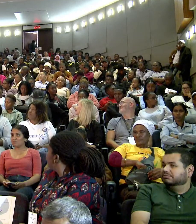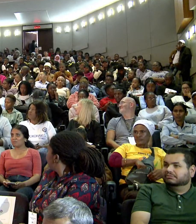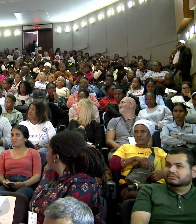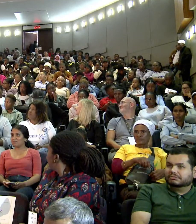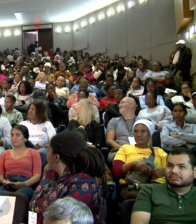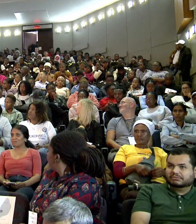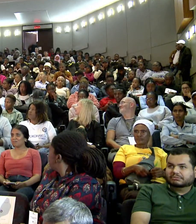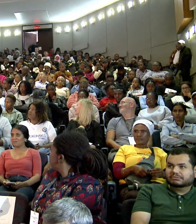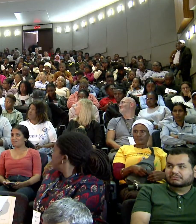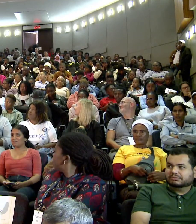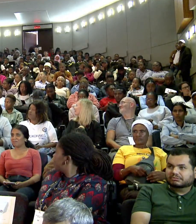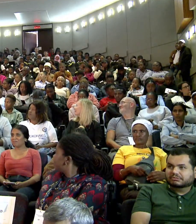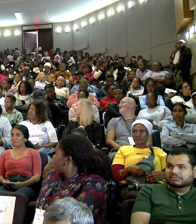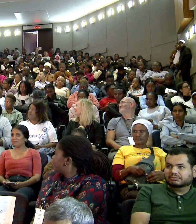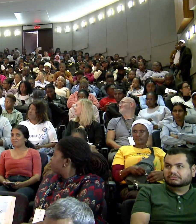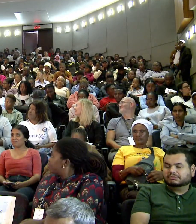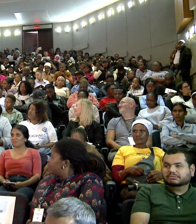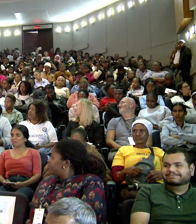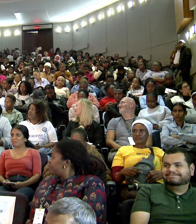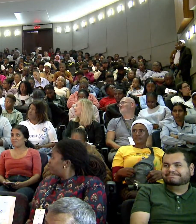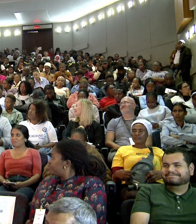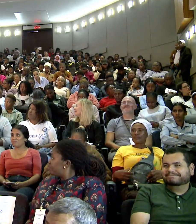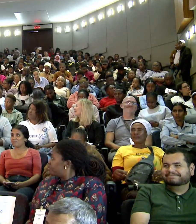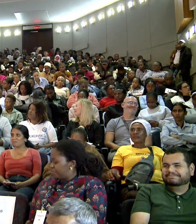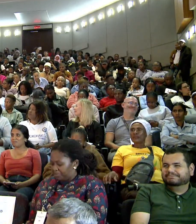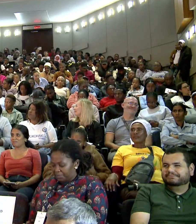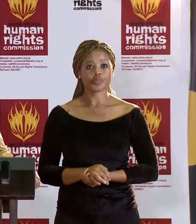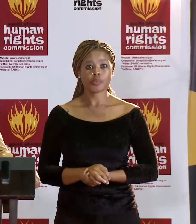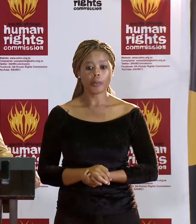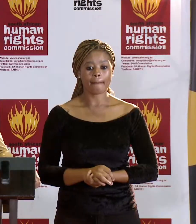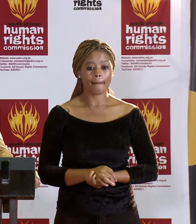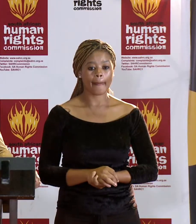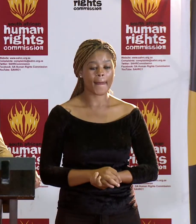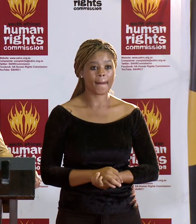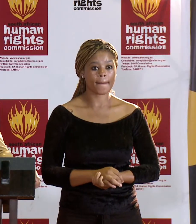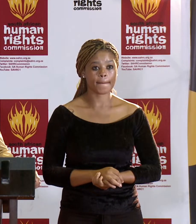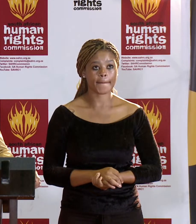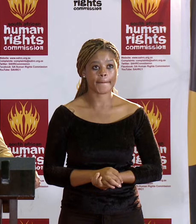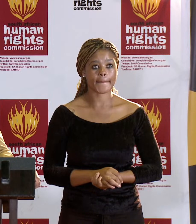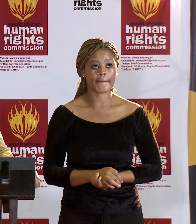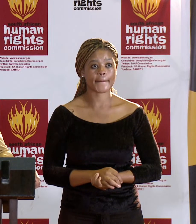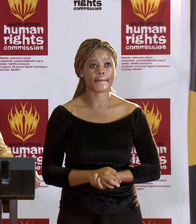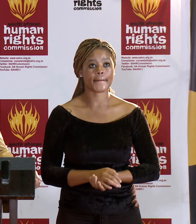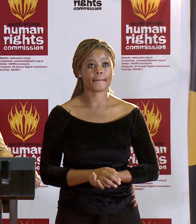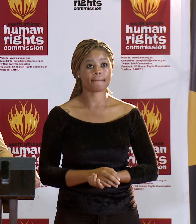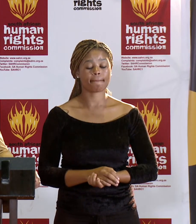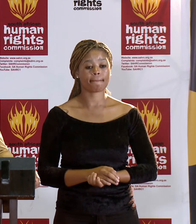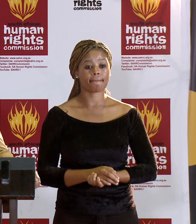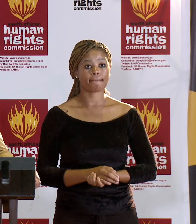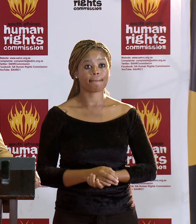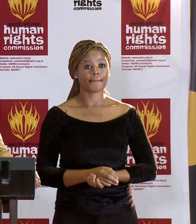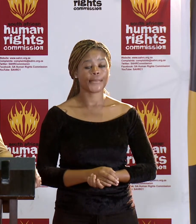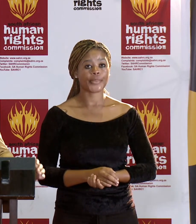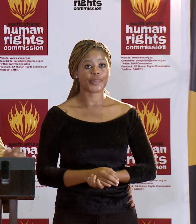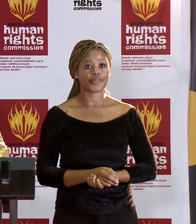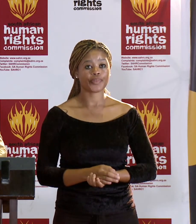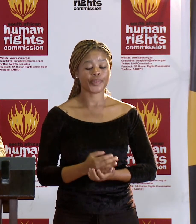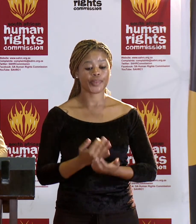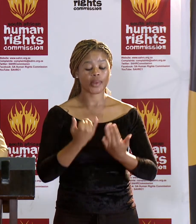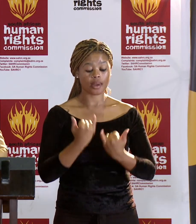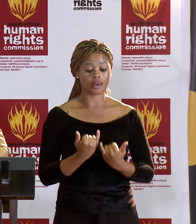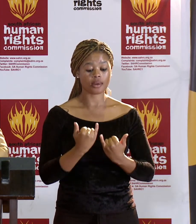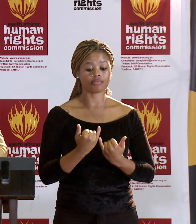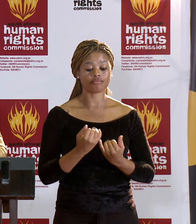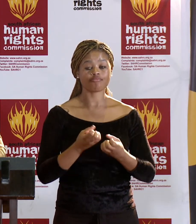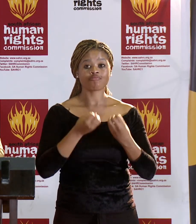No, fantastic. I'm so happy. Right. Okay, so let me give you where you can contact